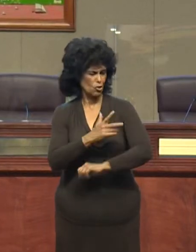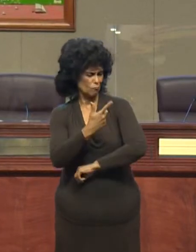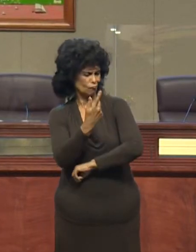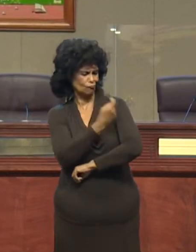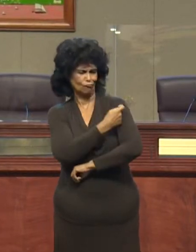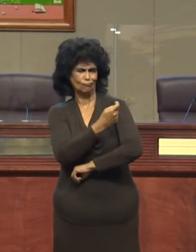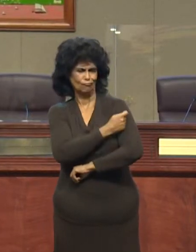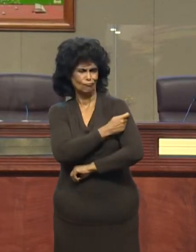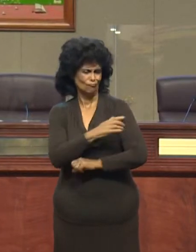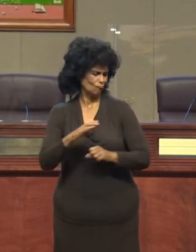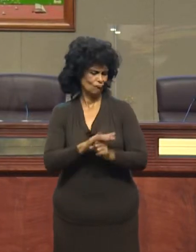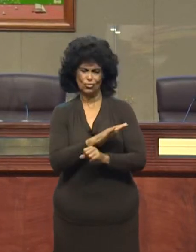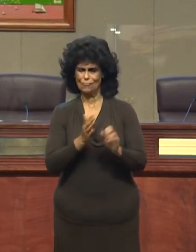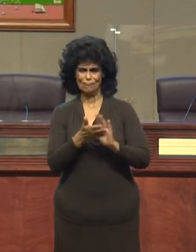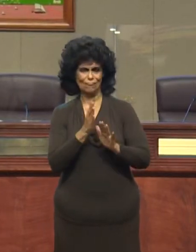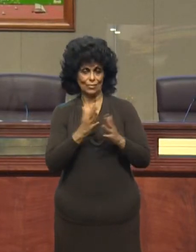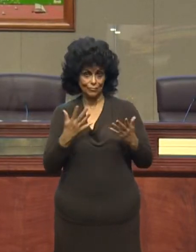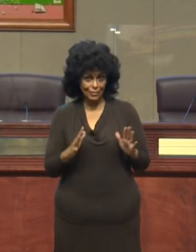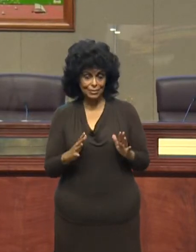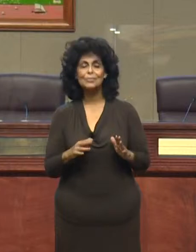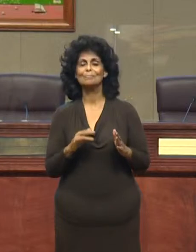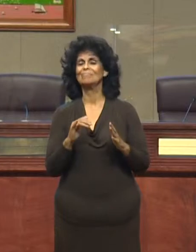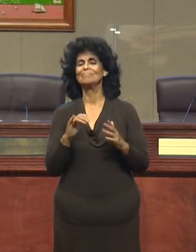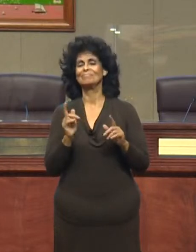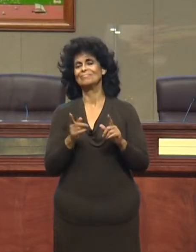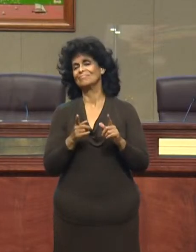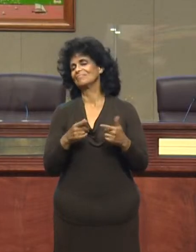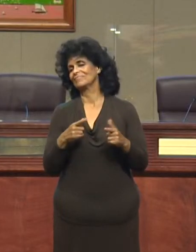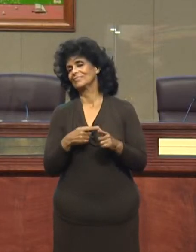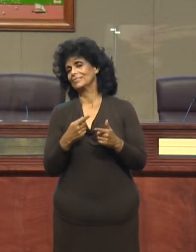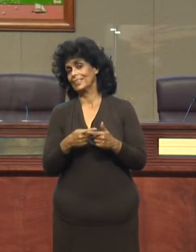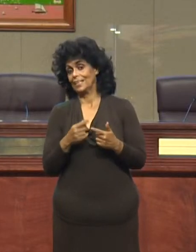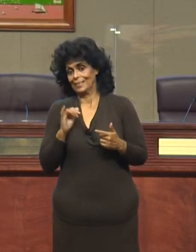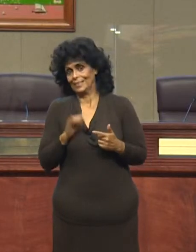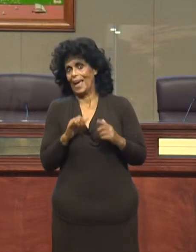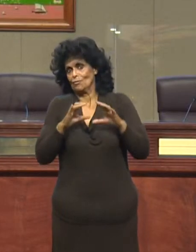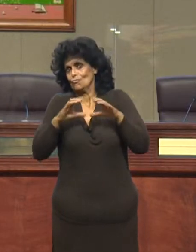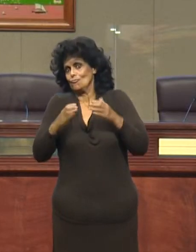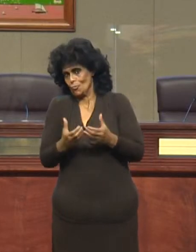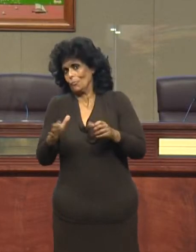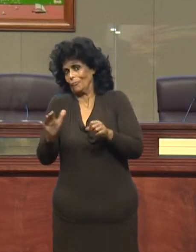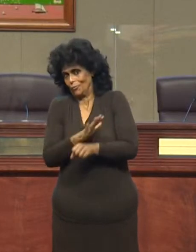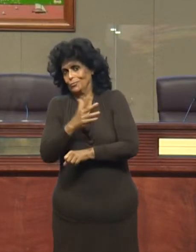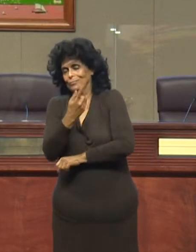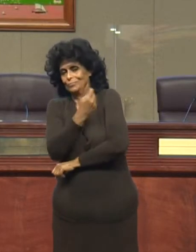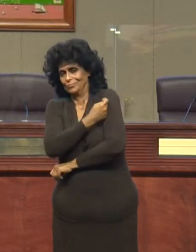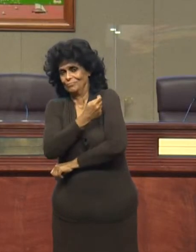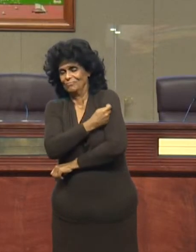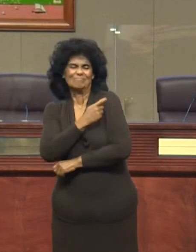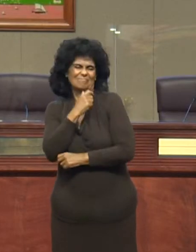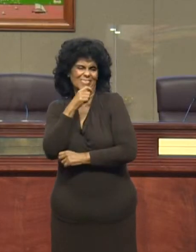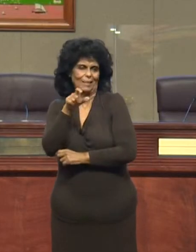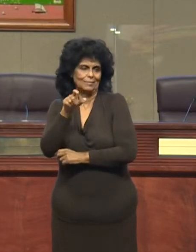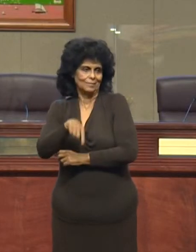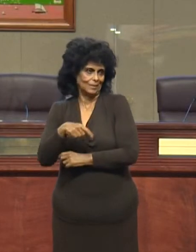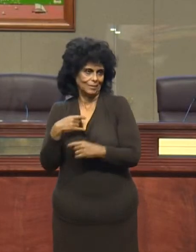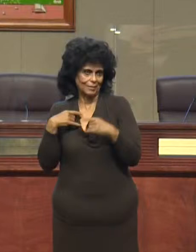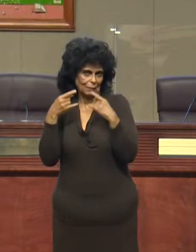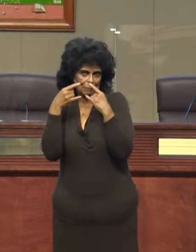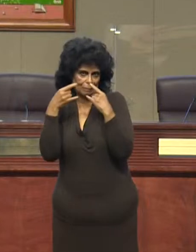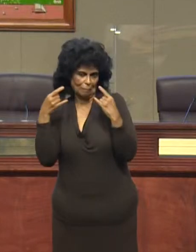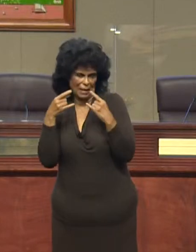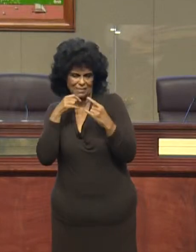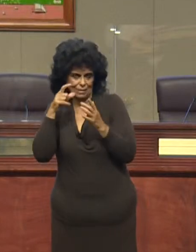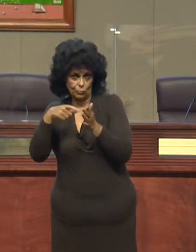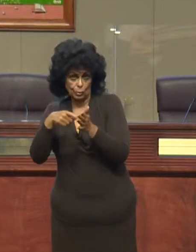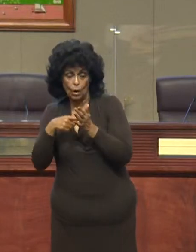really impact that group the most. If you're fully vaccinated, they're saying that you should not be required to wear facial coverings.